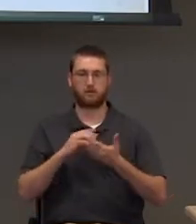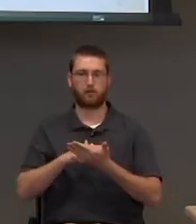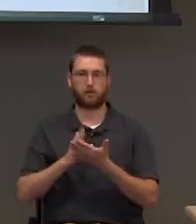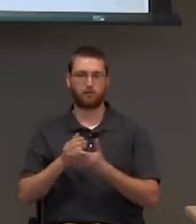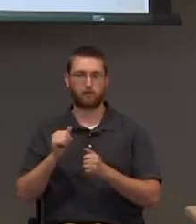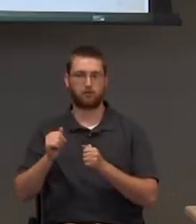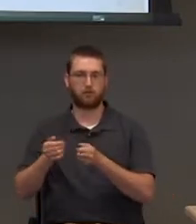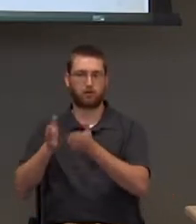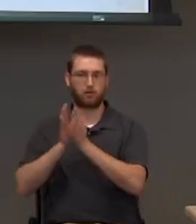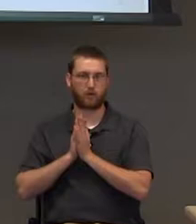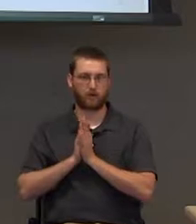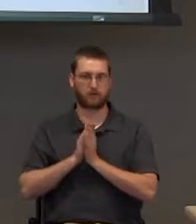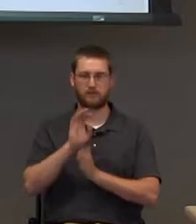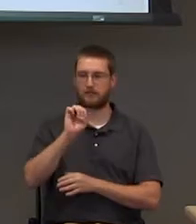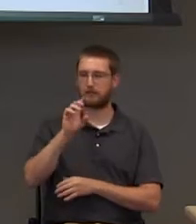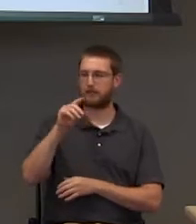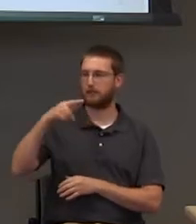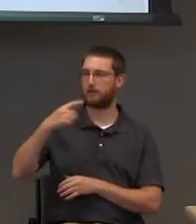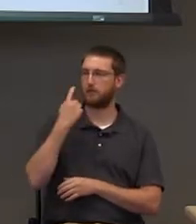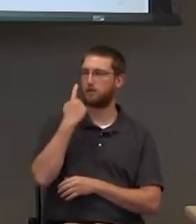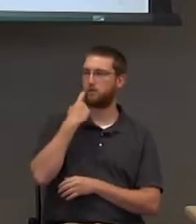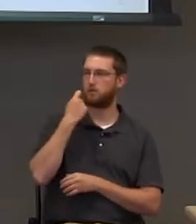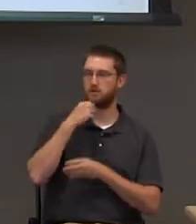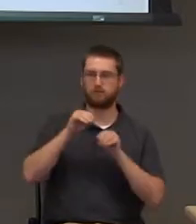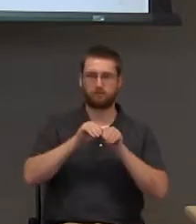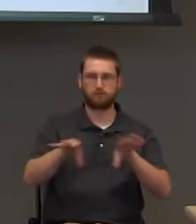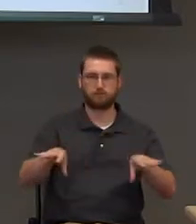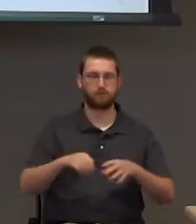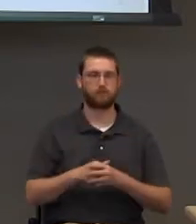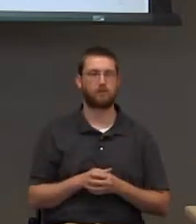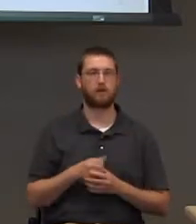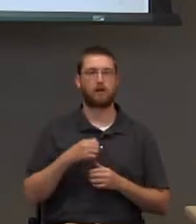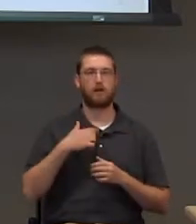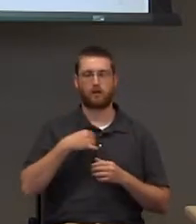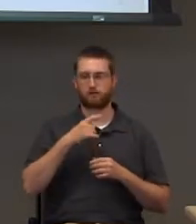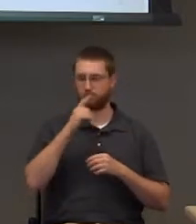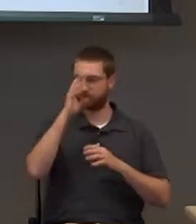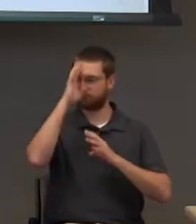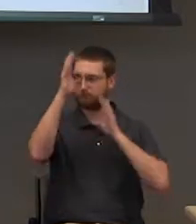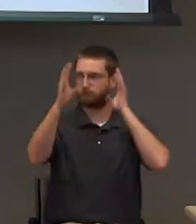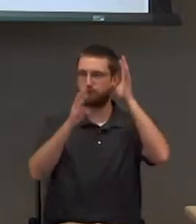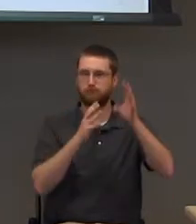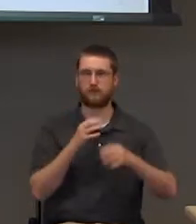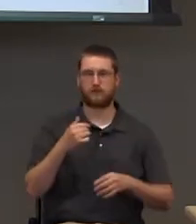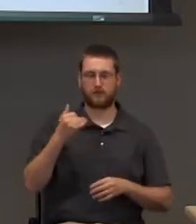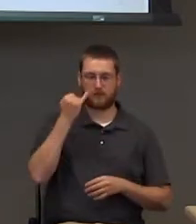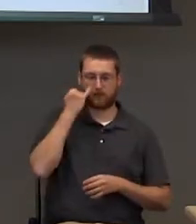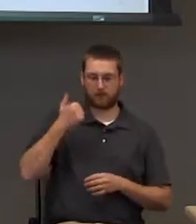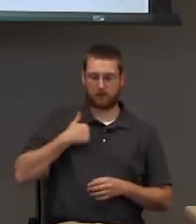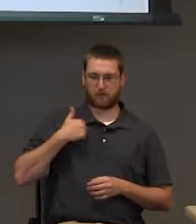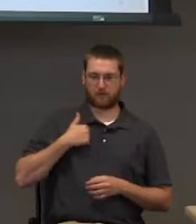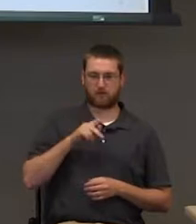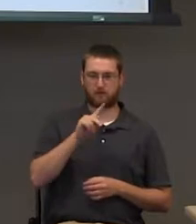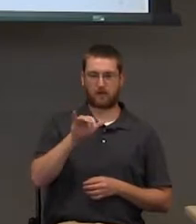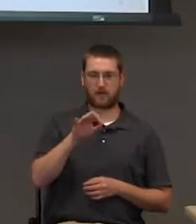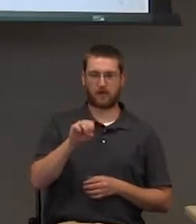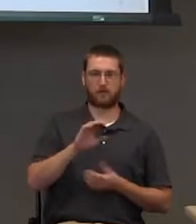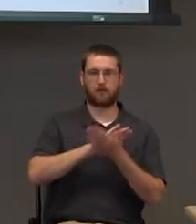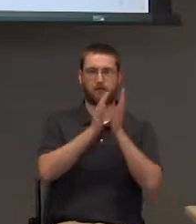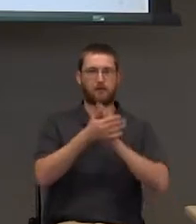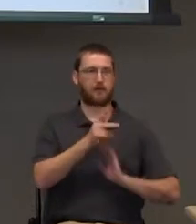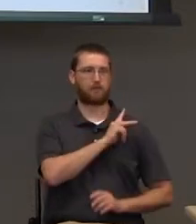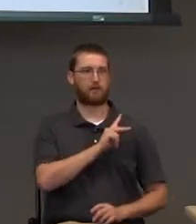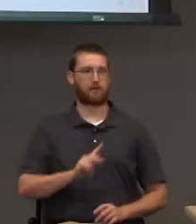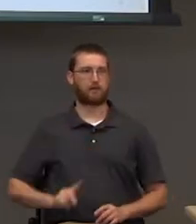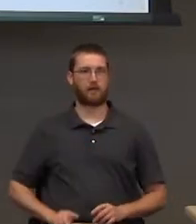EDP just came out with recently, I came up with a strategy of if Kyle were made king of the day,